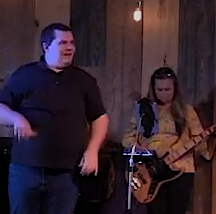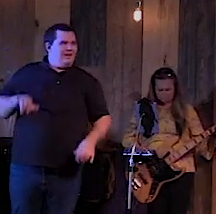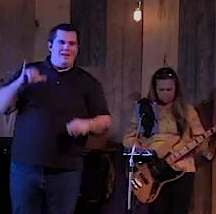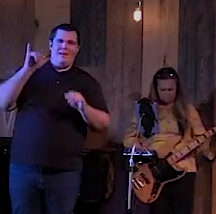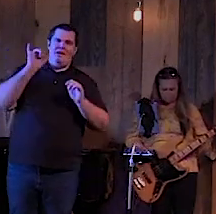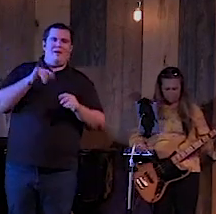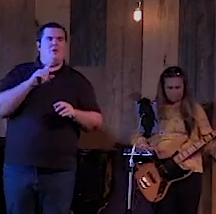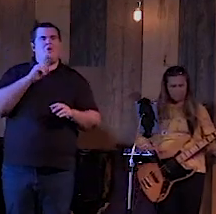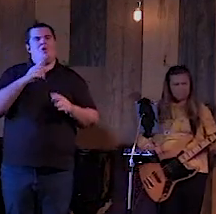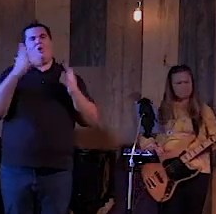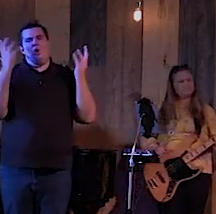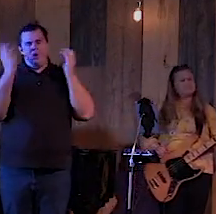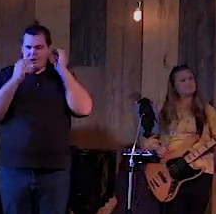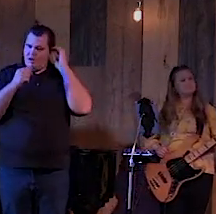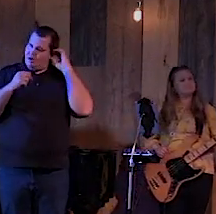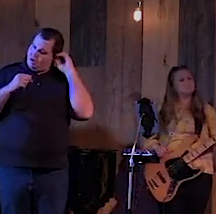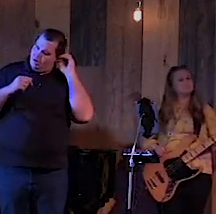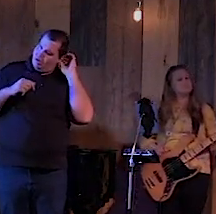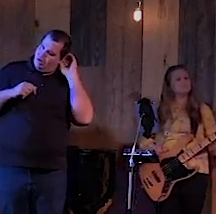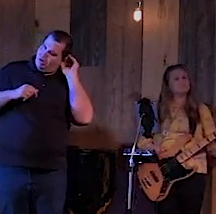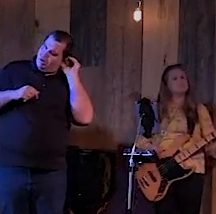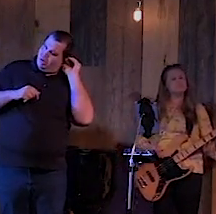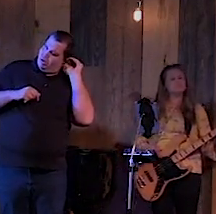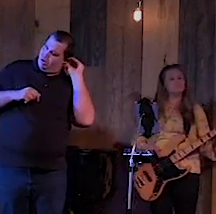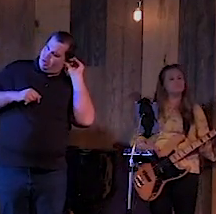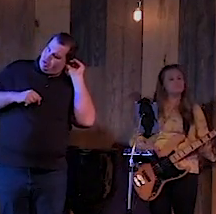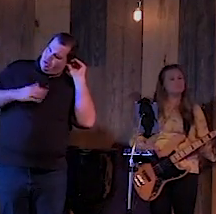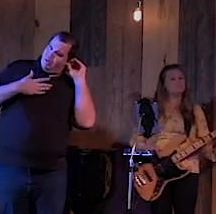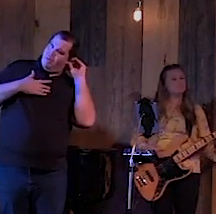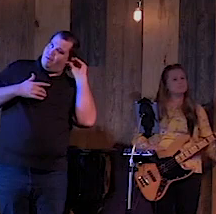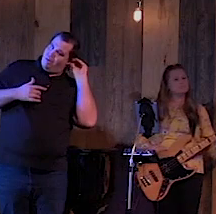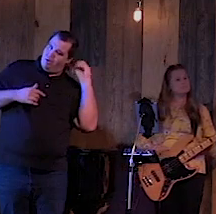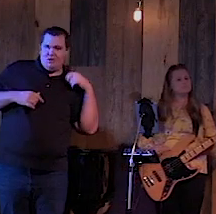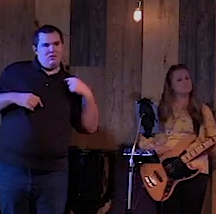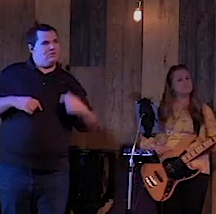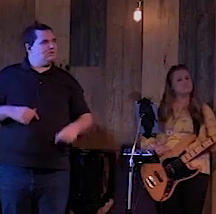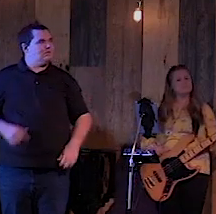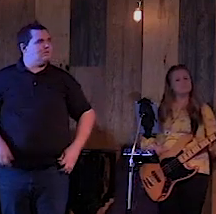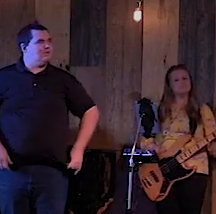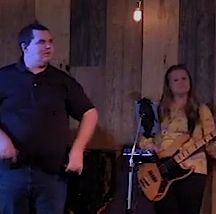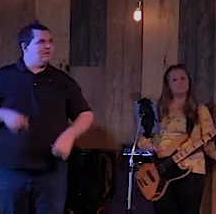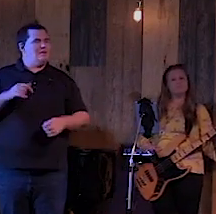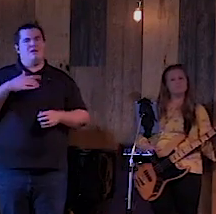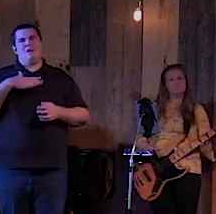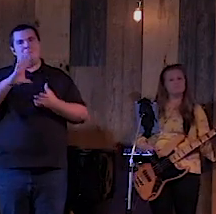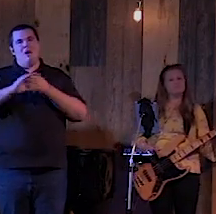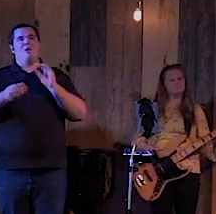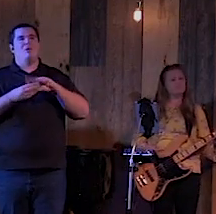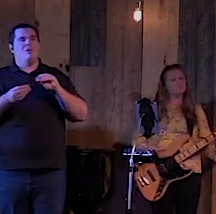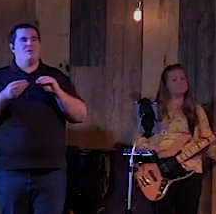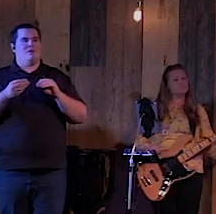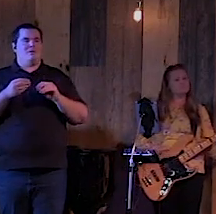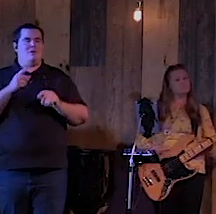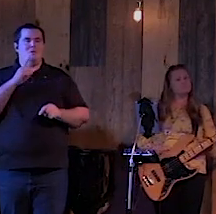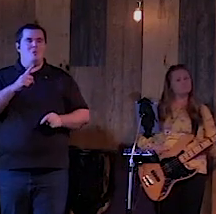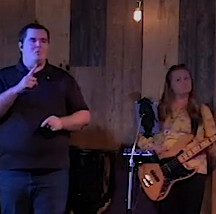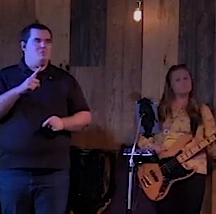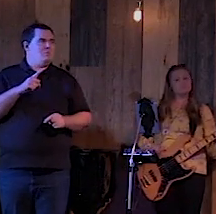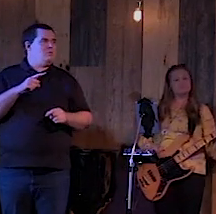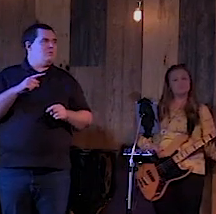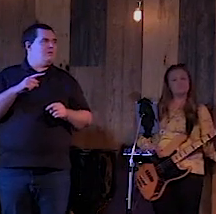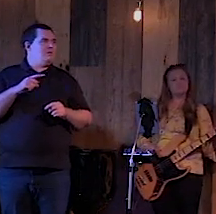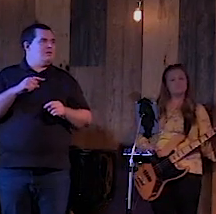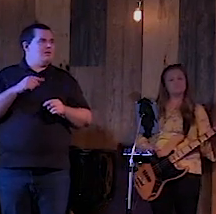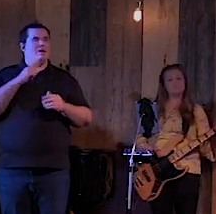good song, and I'm so glad that you were singing it with us. It's one of my favorite songs. It's kind of out there. It's kind of my story, as you heard. I